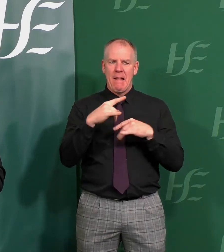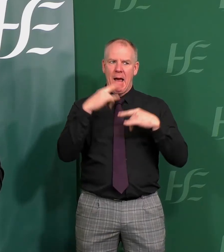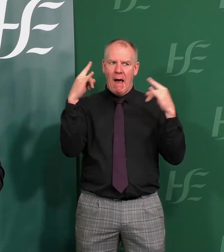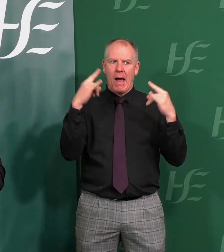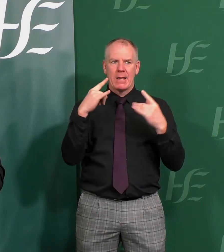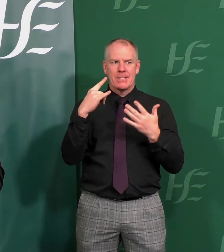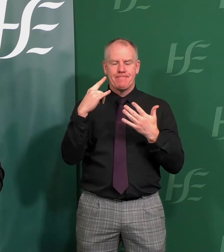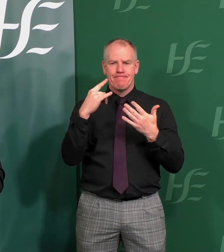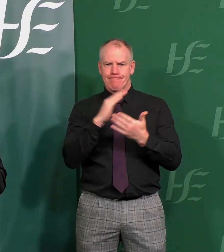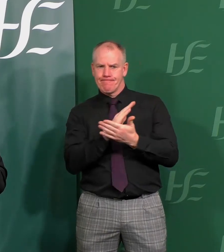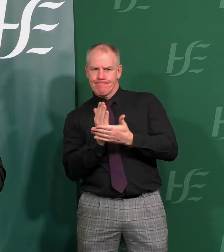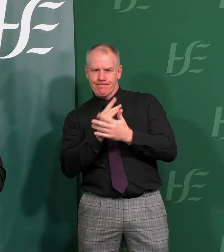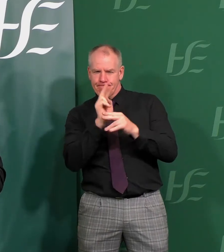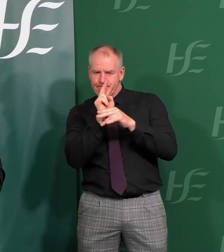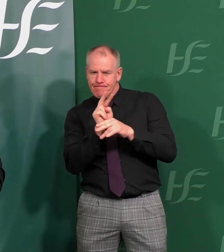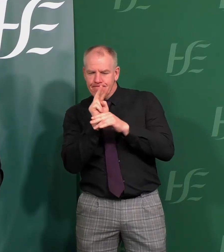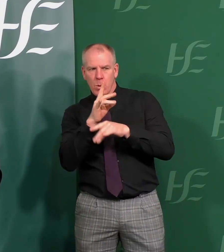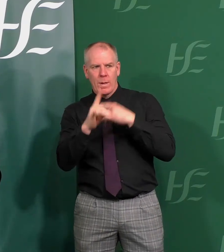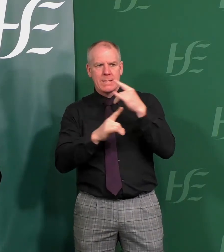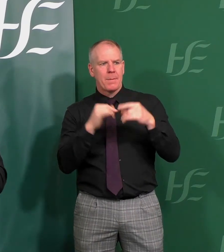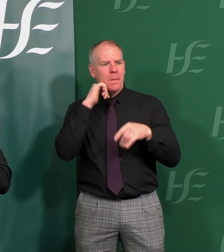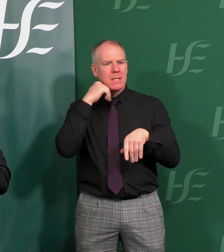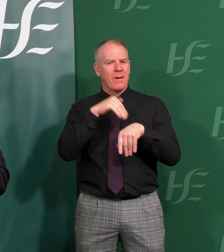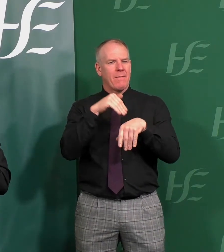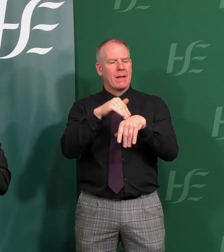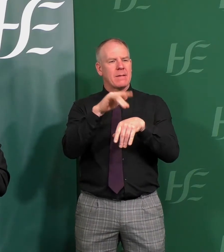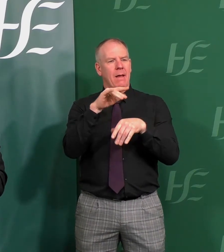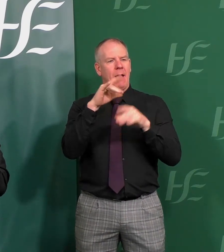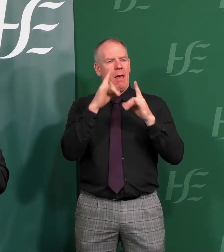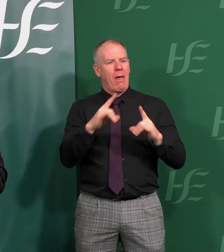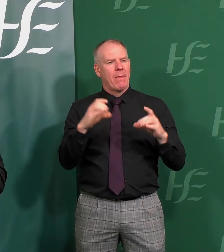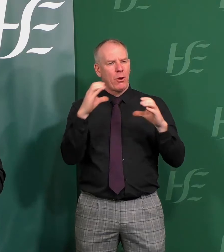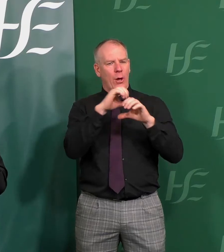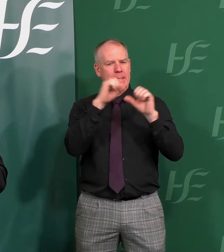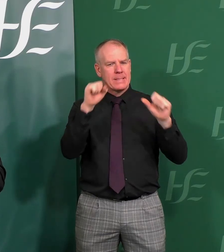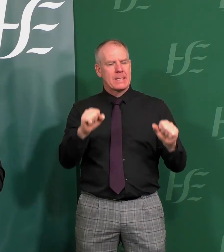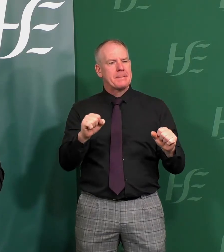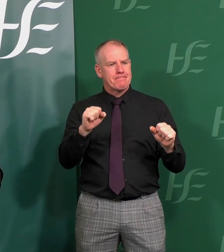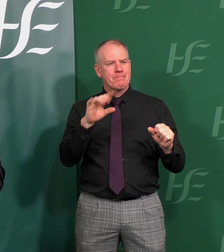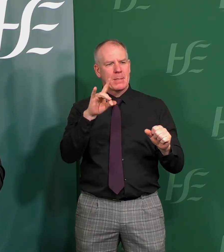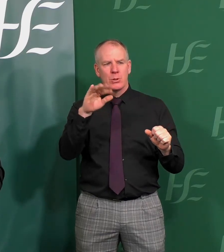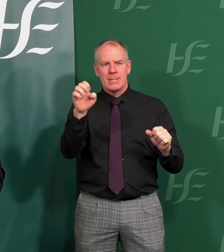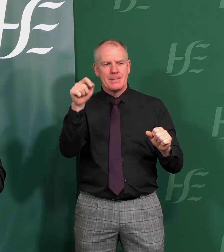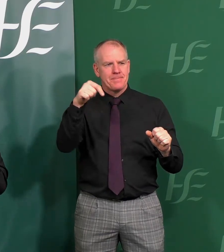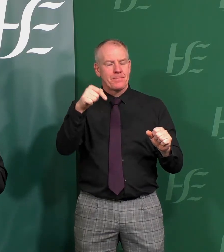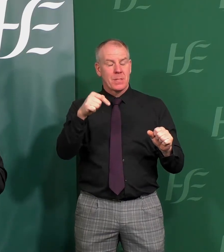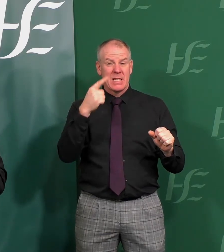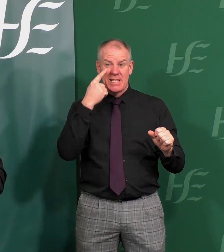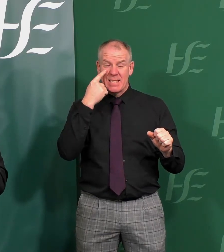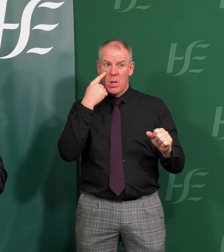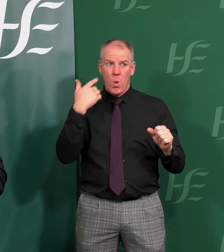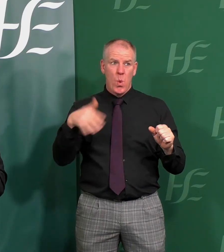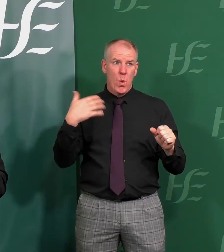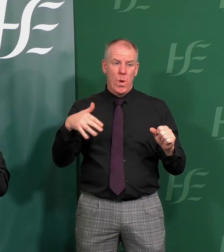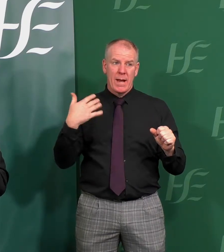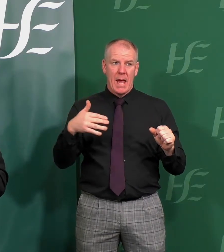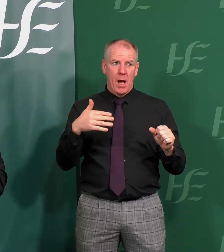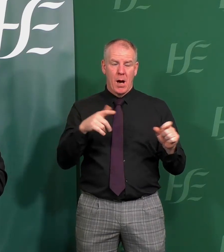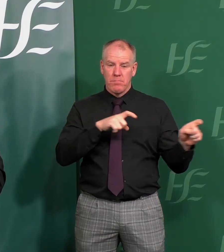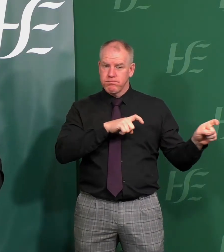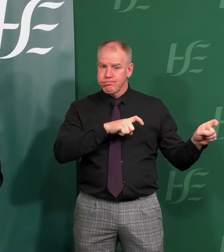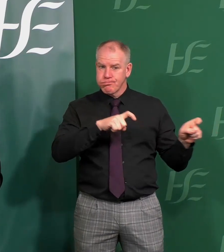that it's having on the healthcare system overall, not just our hospitals. And we are seeing literally